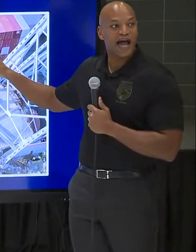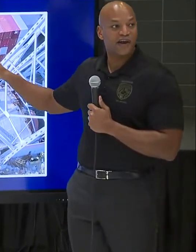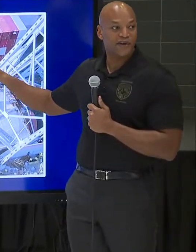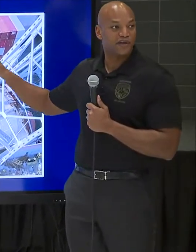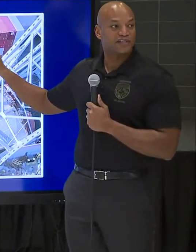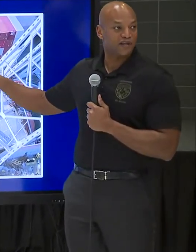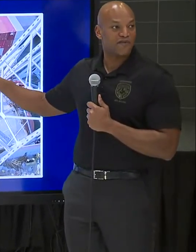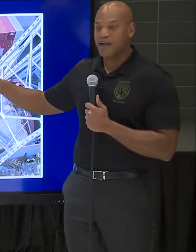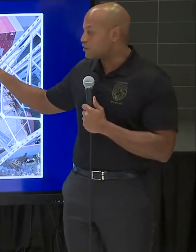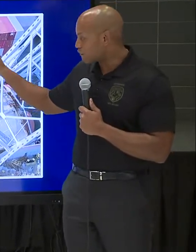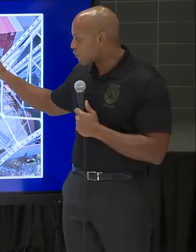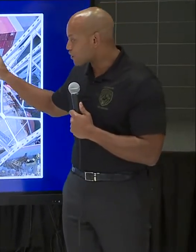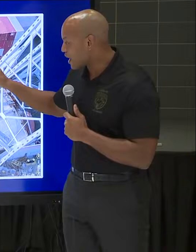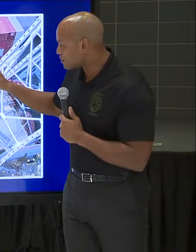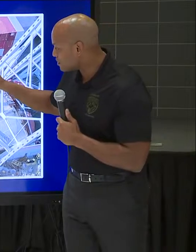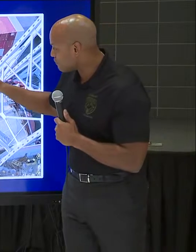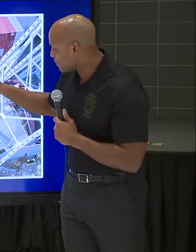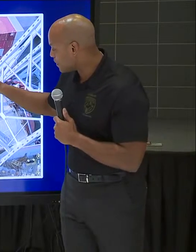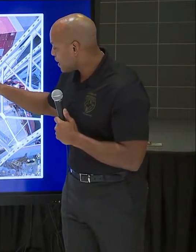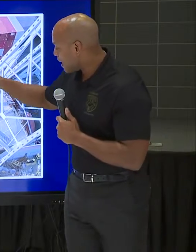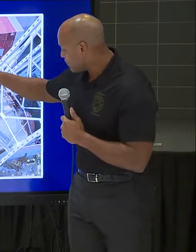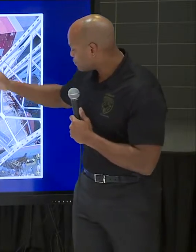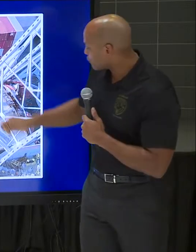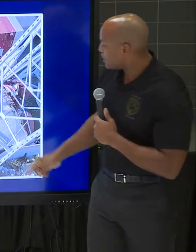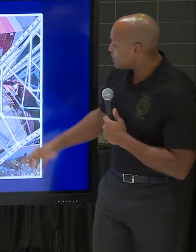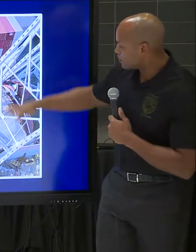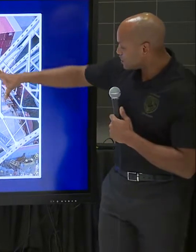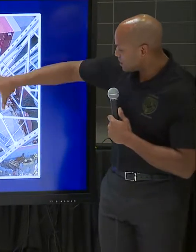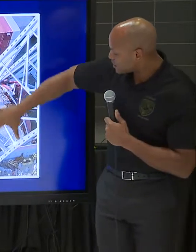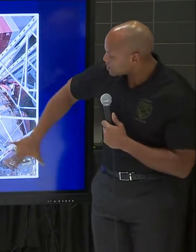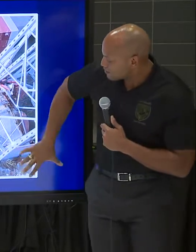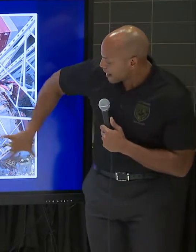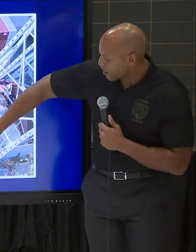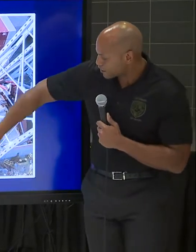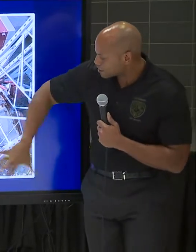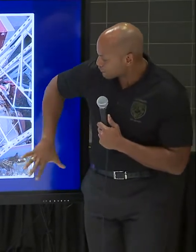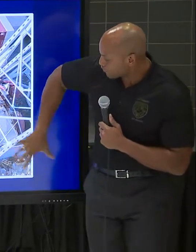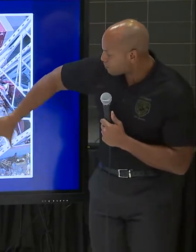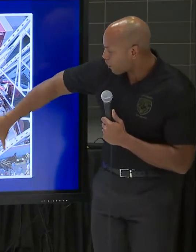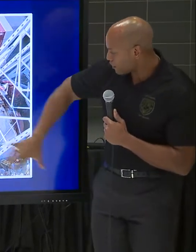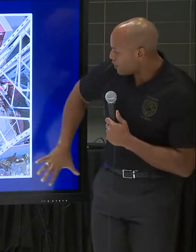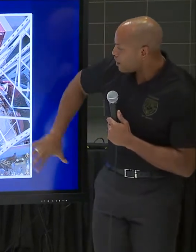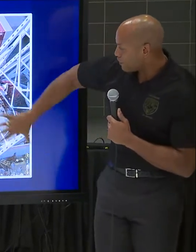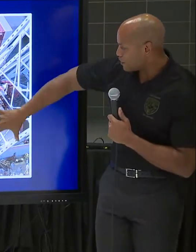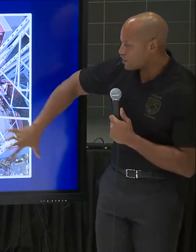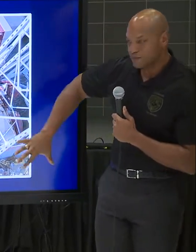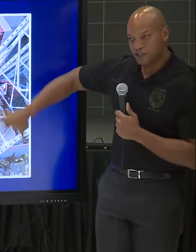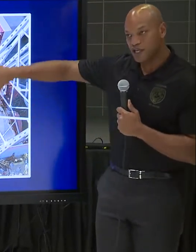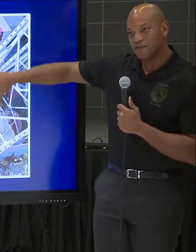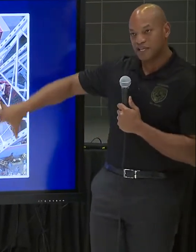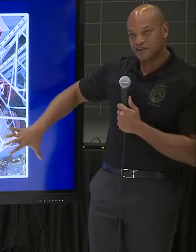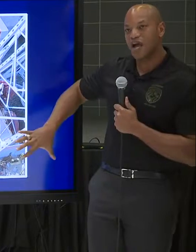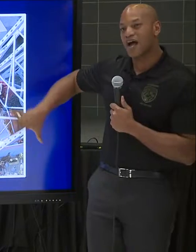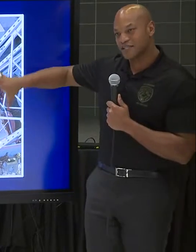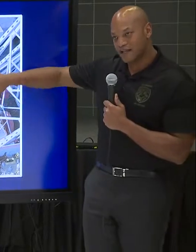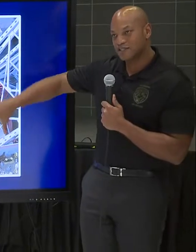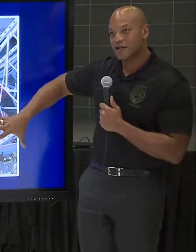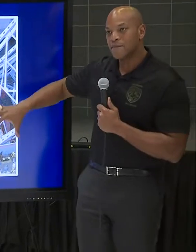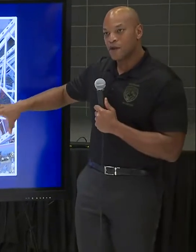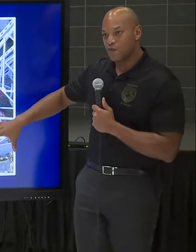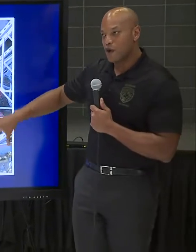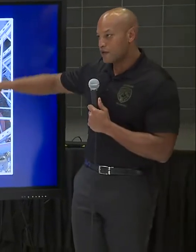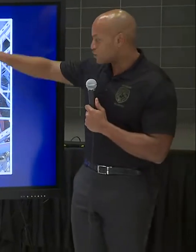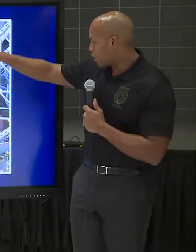is staggering. You consider the fact that there are 4,000 of them. And this over here, you see, this is the bow. This is the front part of the ship, just to give a sense of